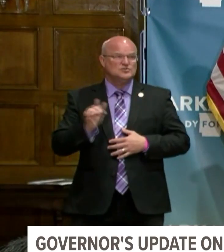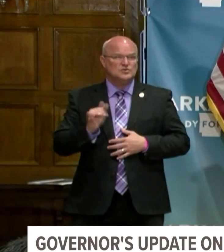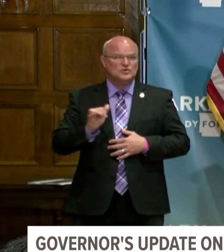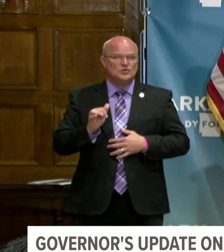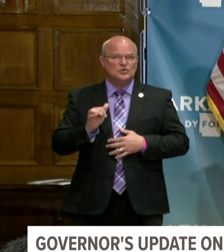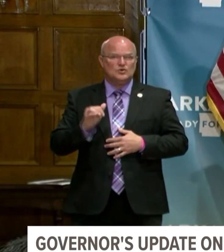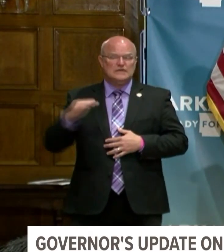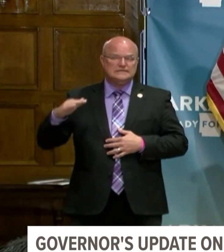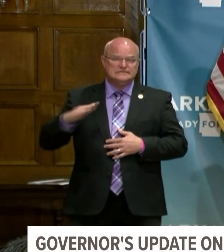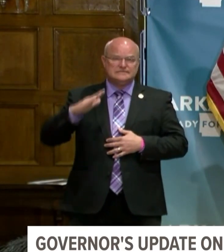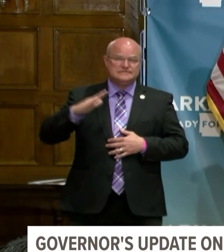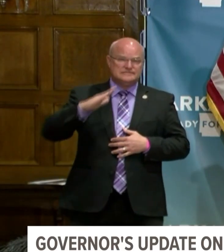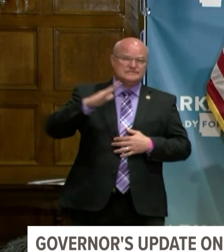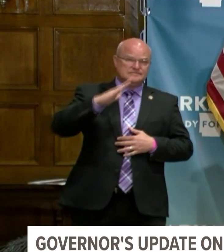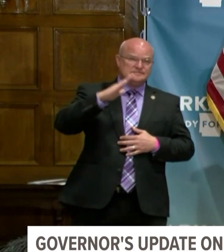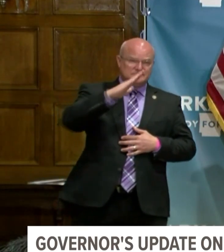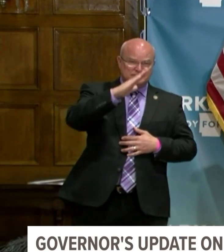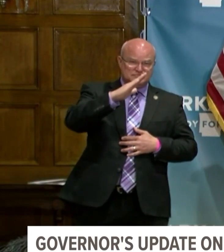they keep going up.